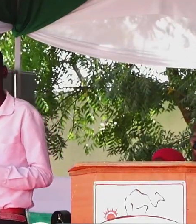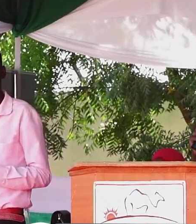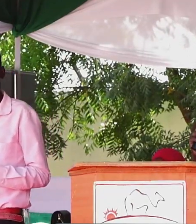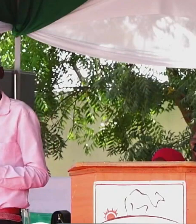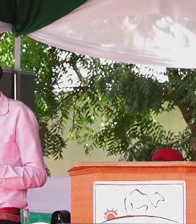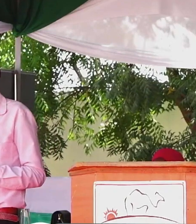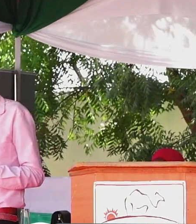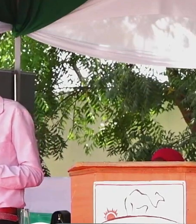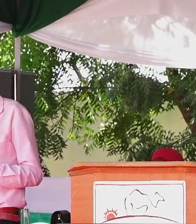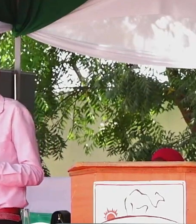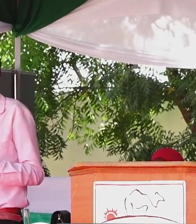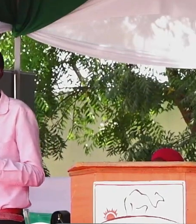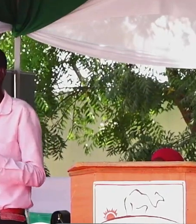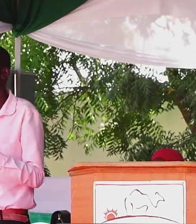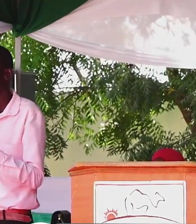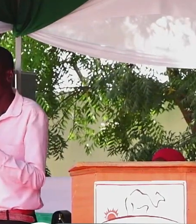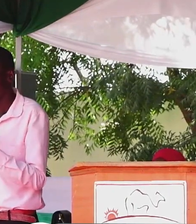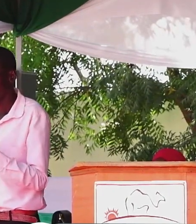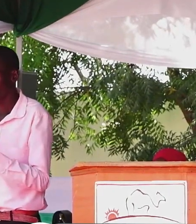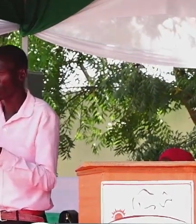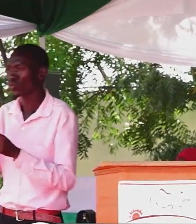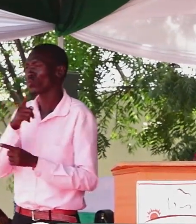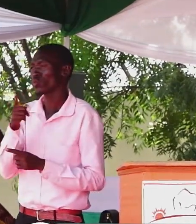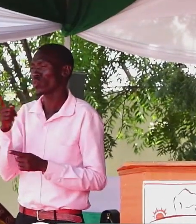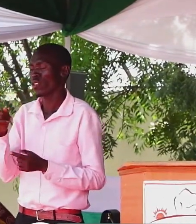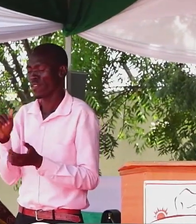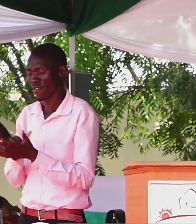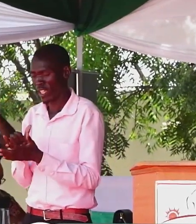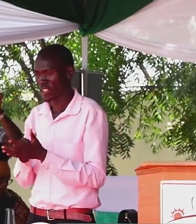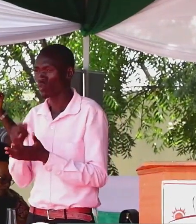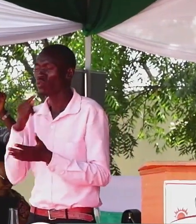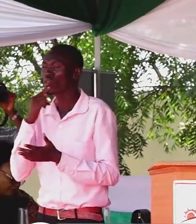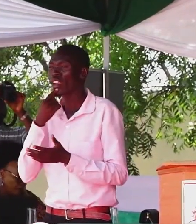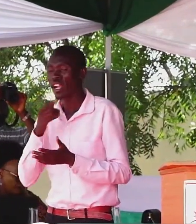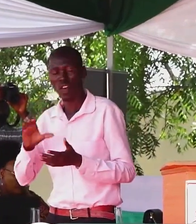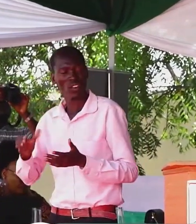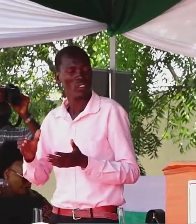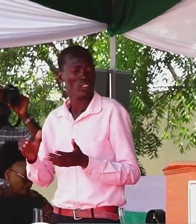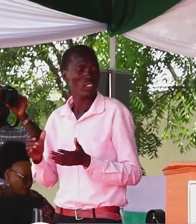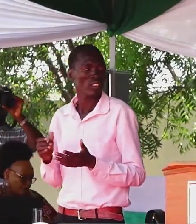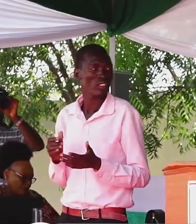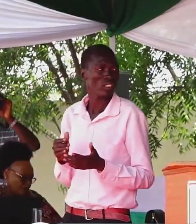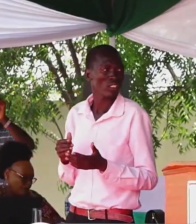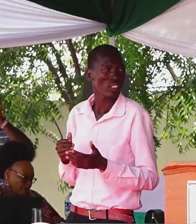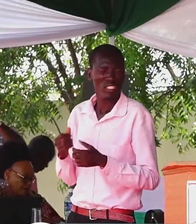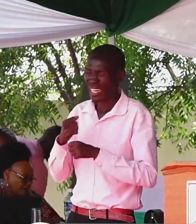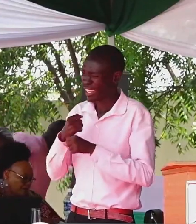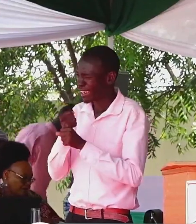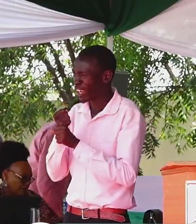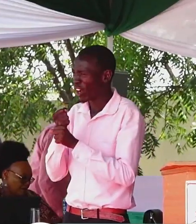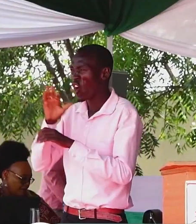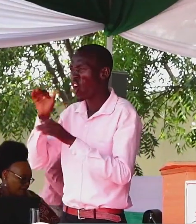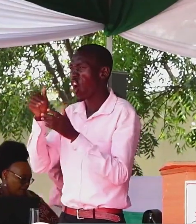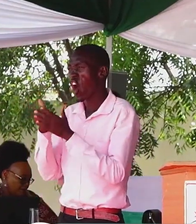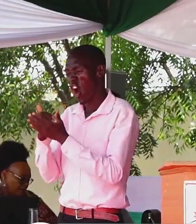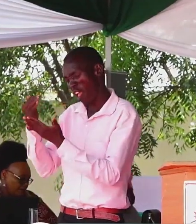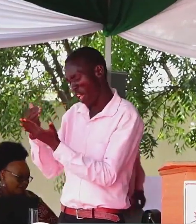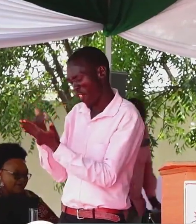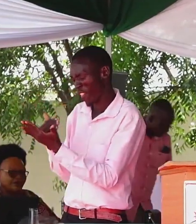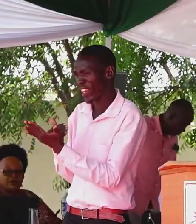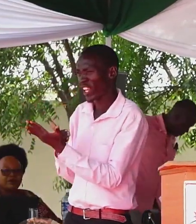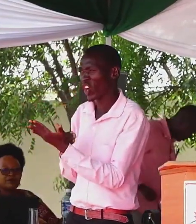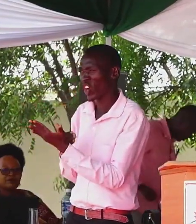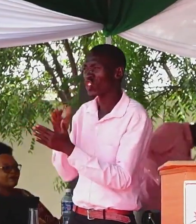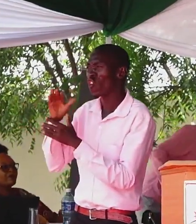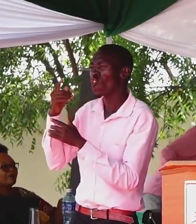I want to report to you that Turkana County has broken all the records for